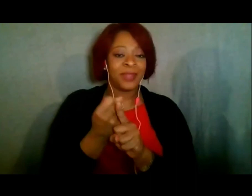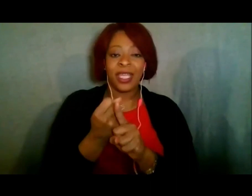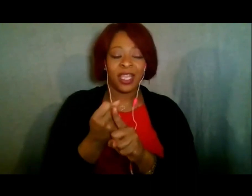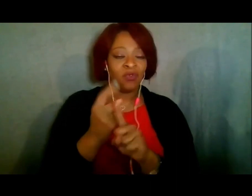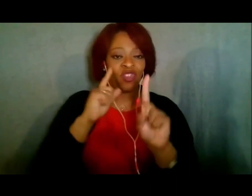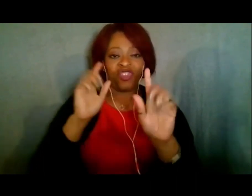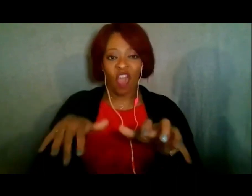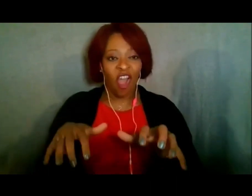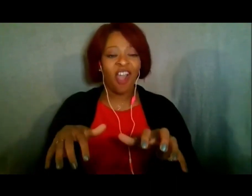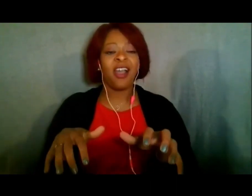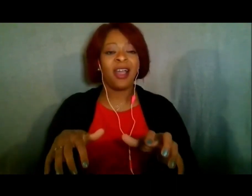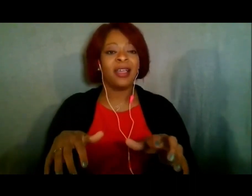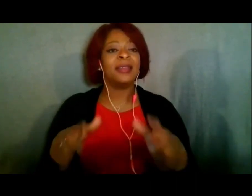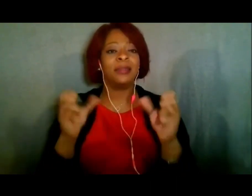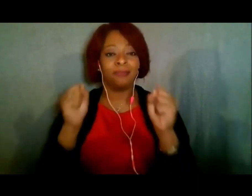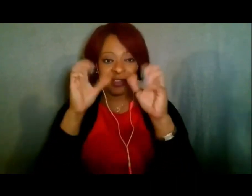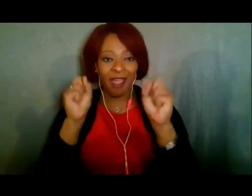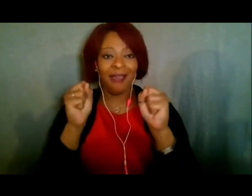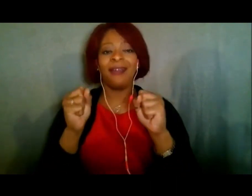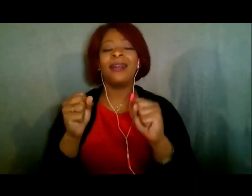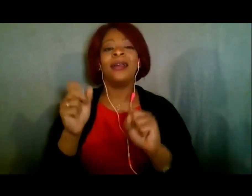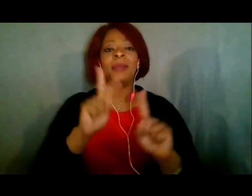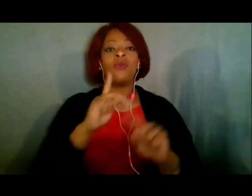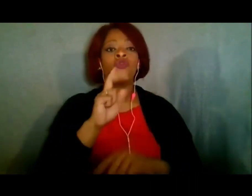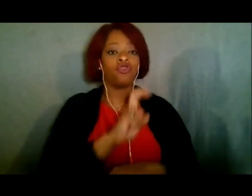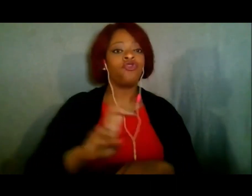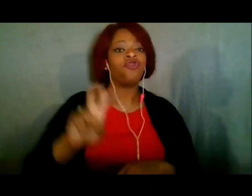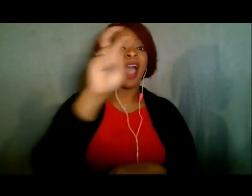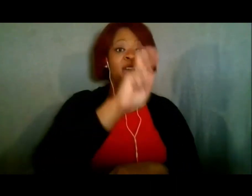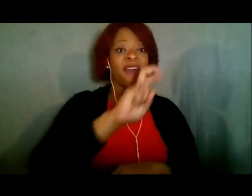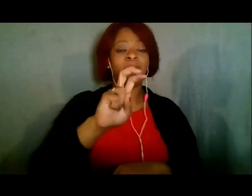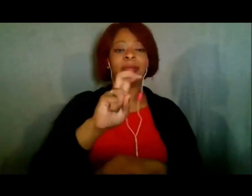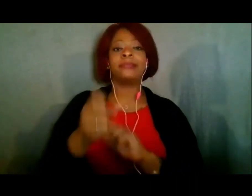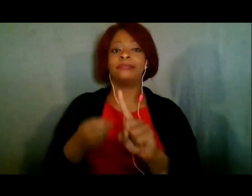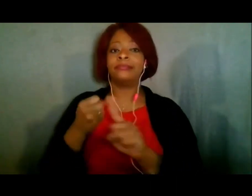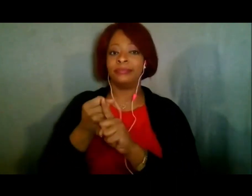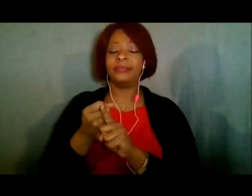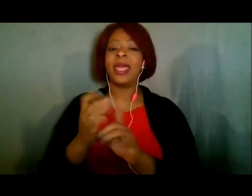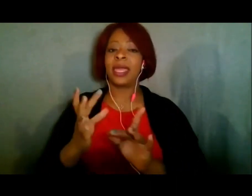there were people who did travel or who were exposed.